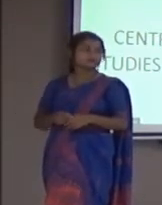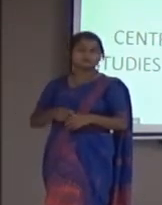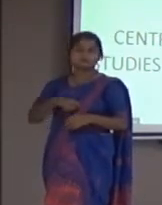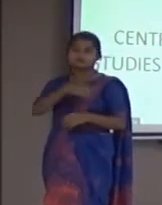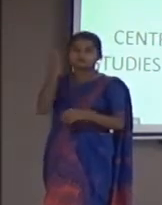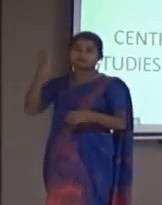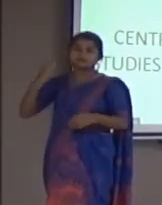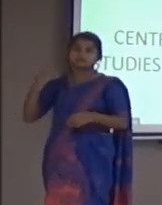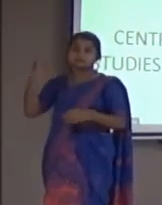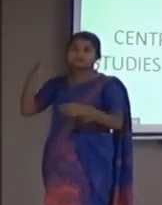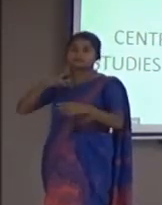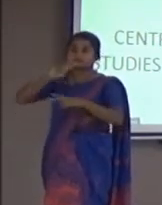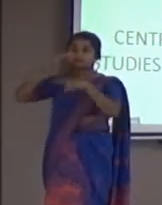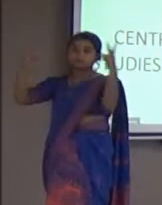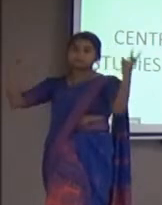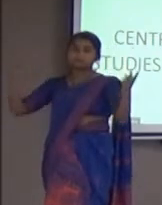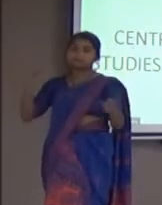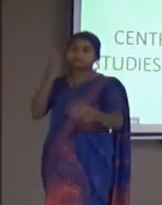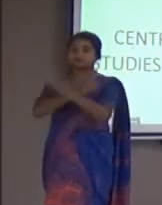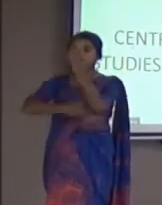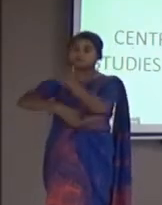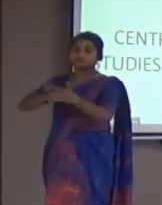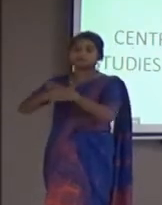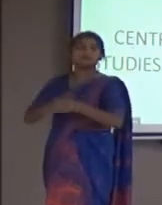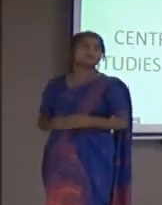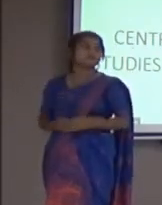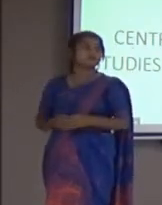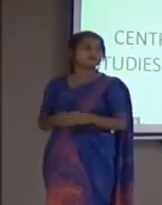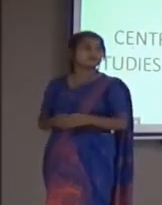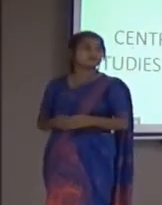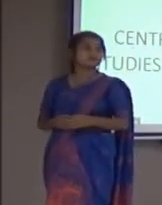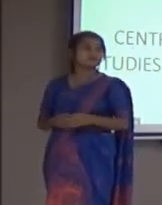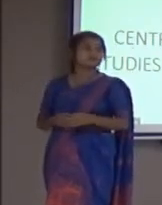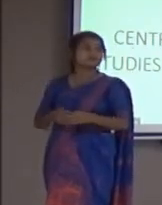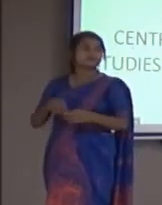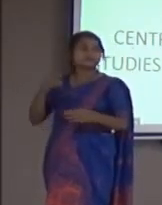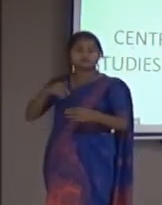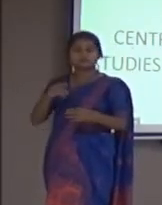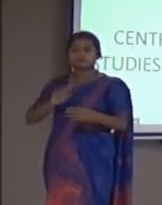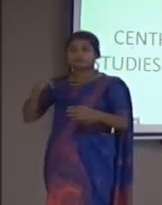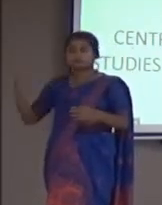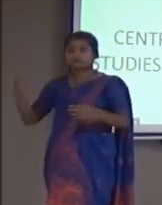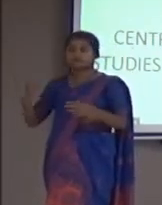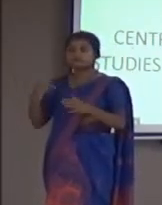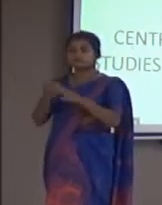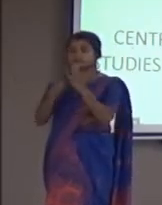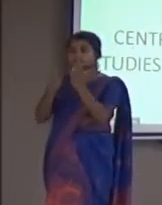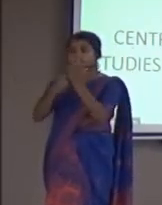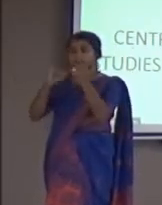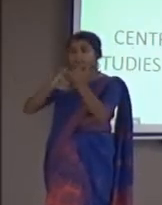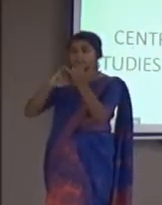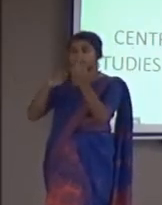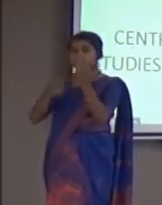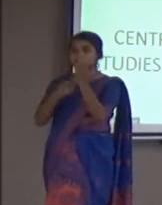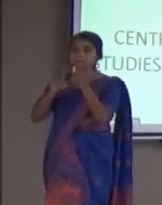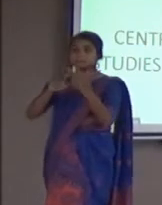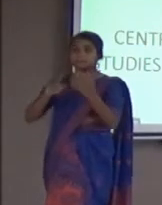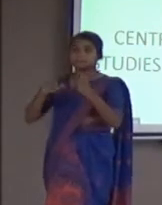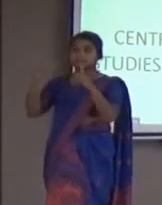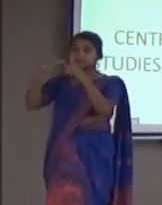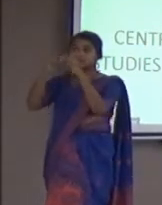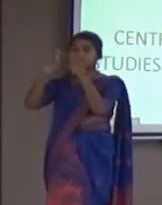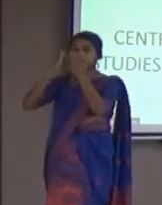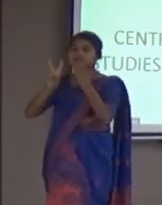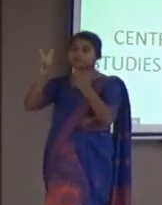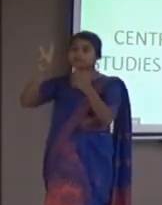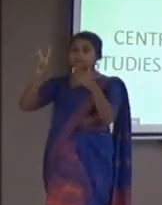or the terminology used for persons with disability. And we are just justifying that whether the word Viklanga or